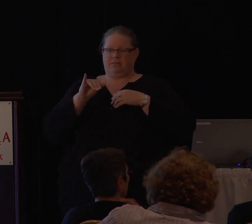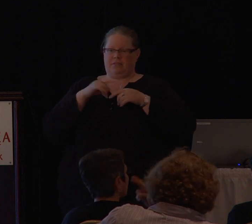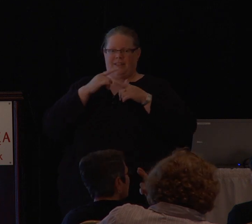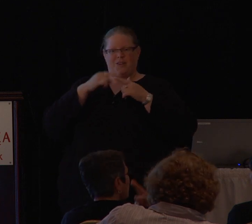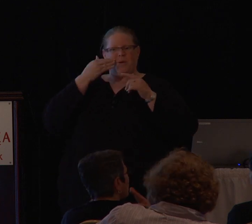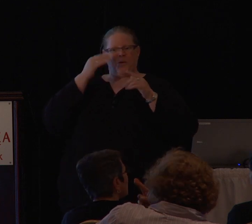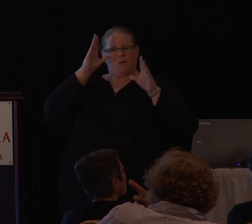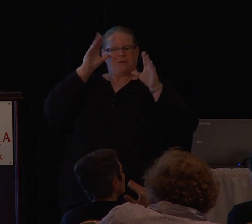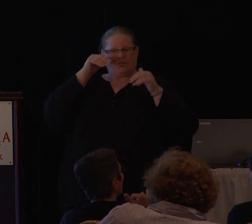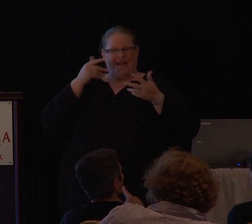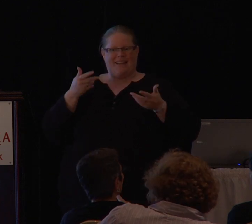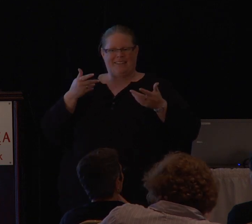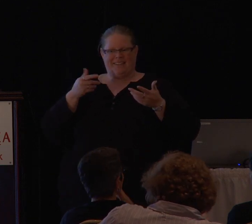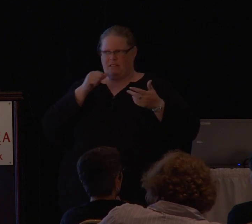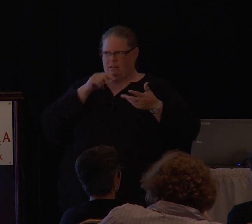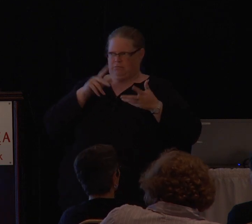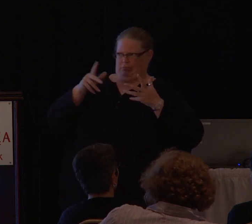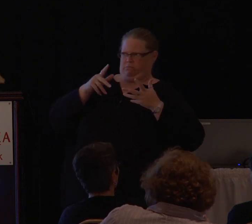everyone.